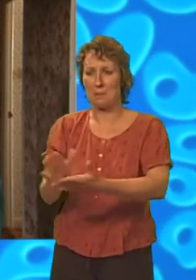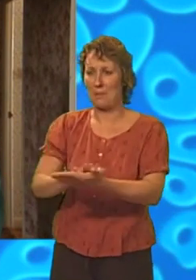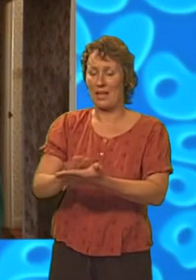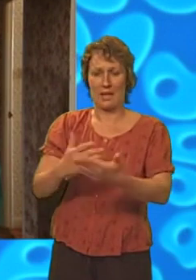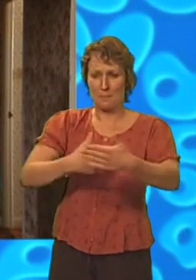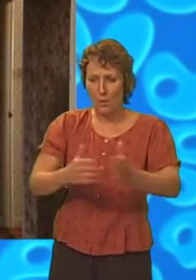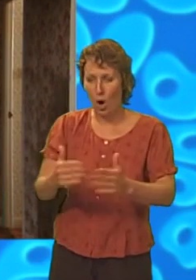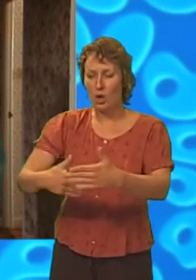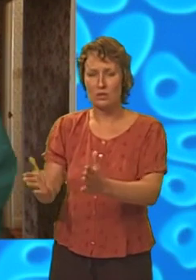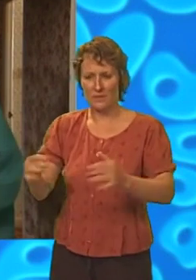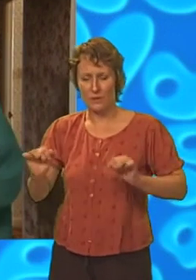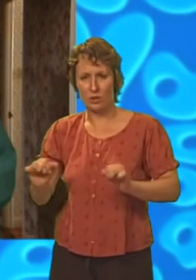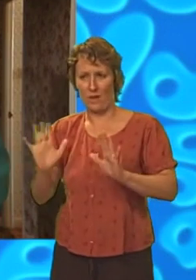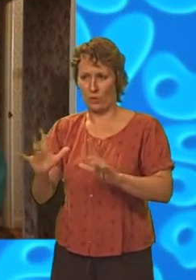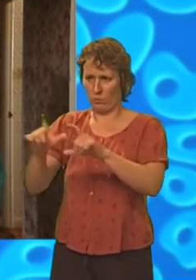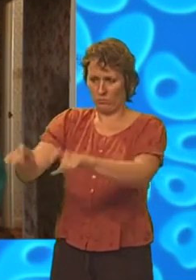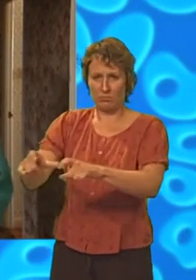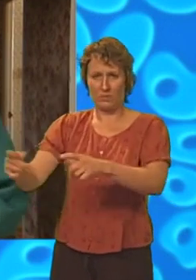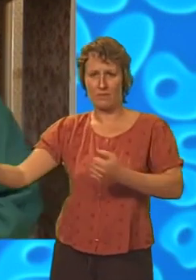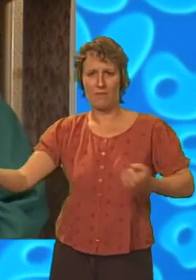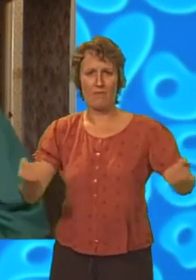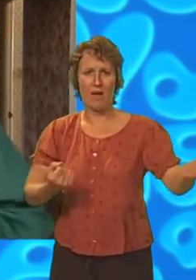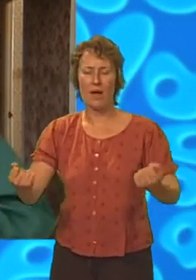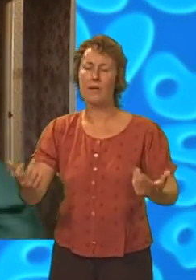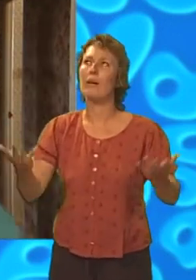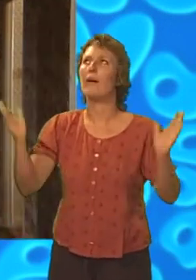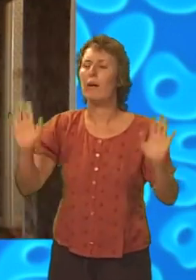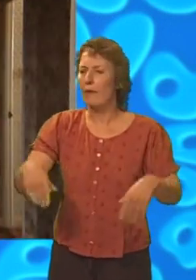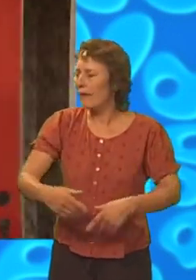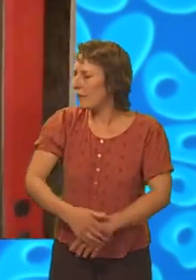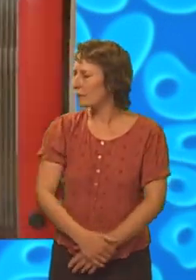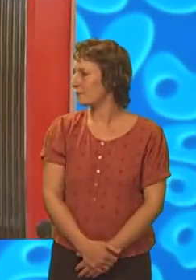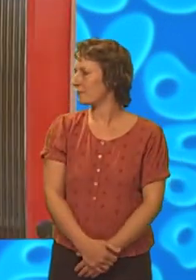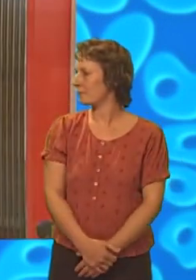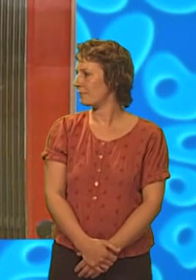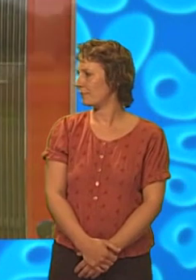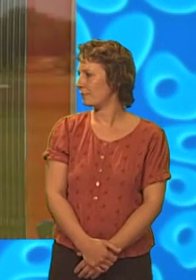the van. Dear, oh dear, what a to-do.